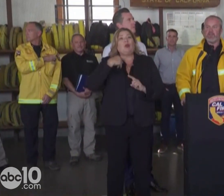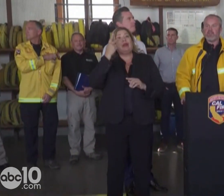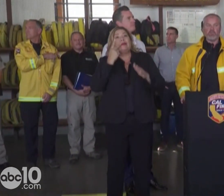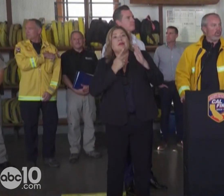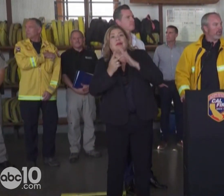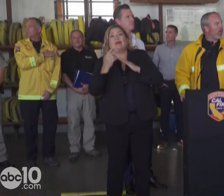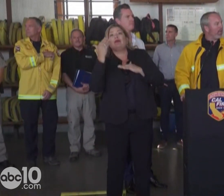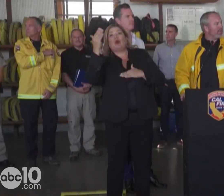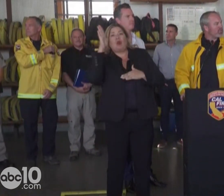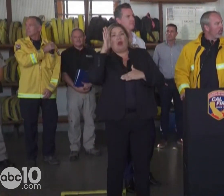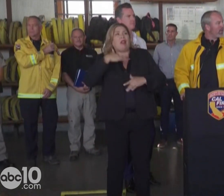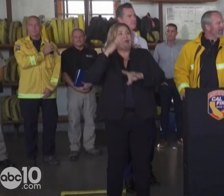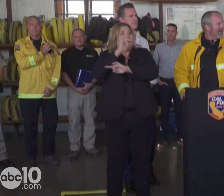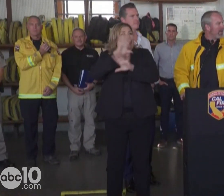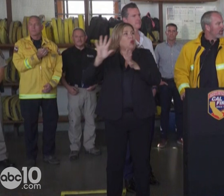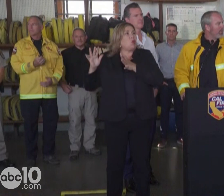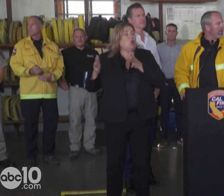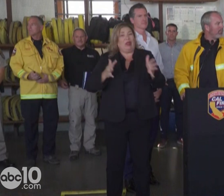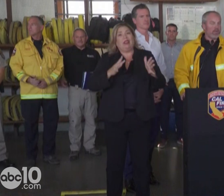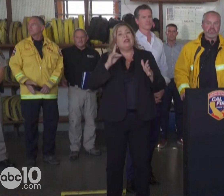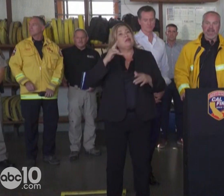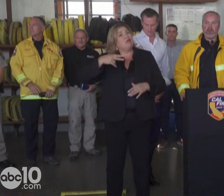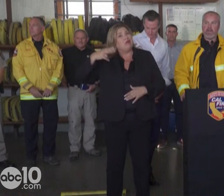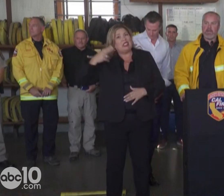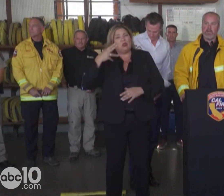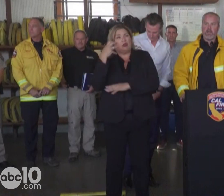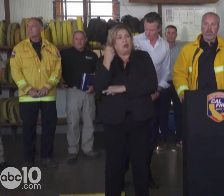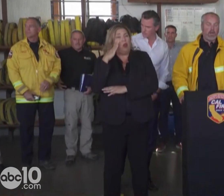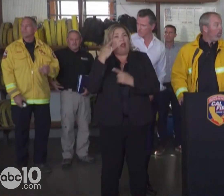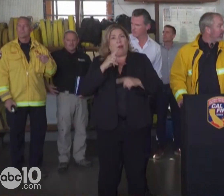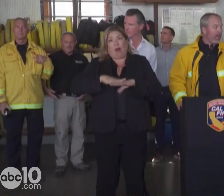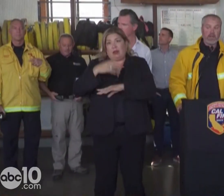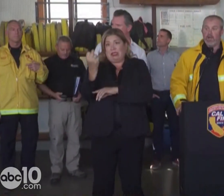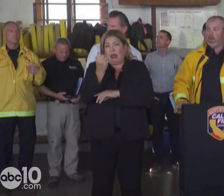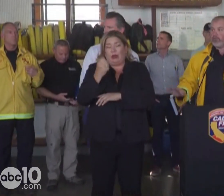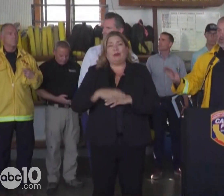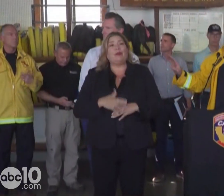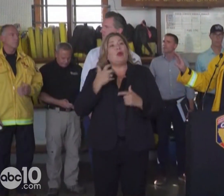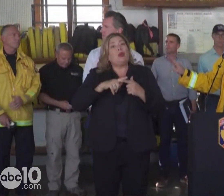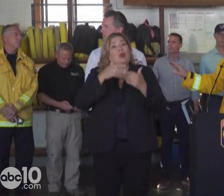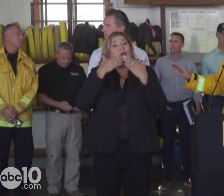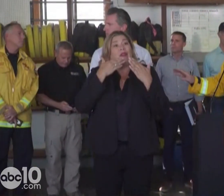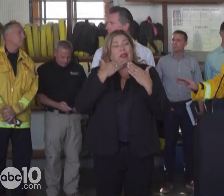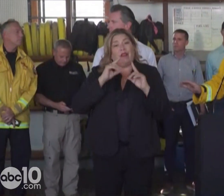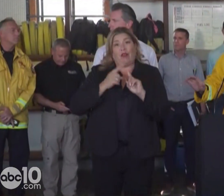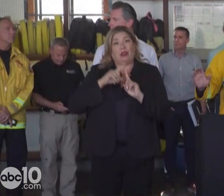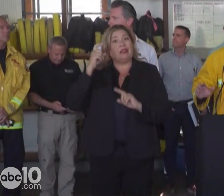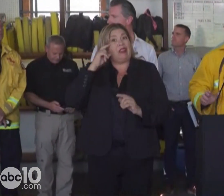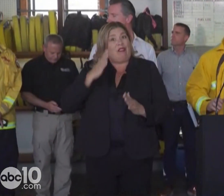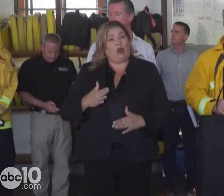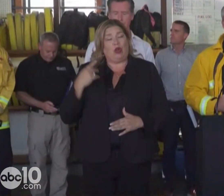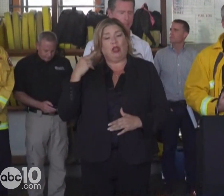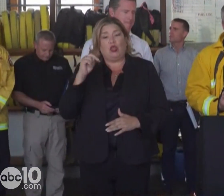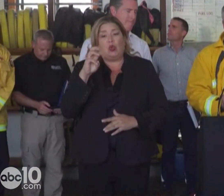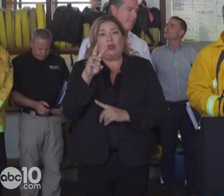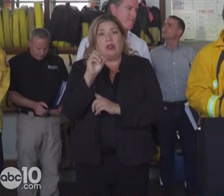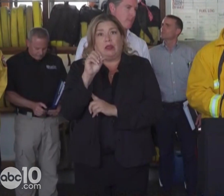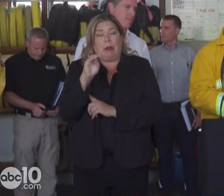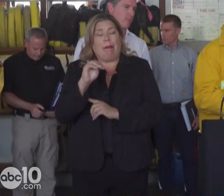crazy wind event, what they're calling historic and dire, coming up on Saturday. I want to thank, first of all, the governor, Governor